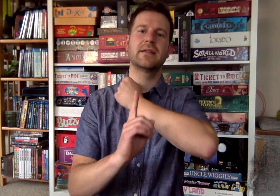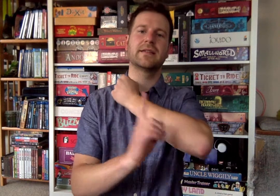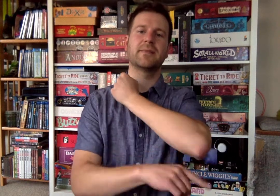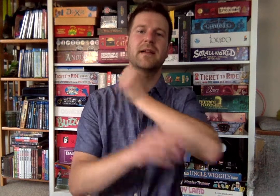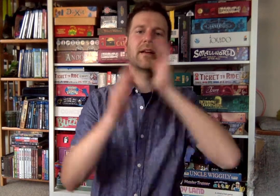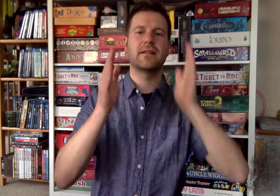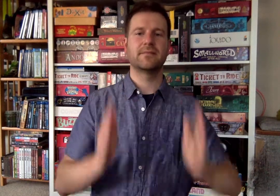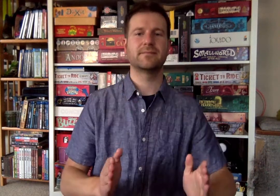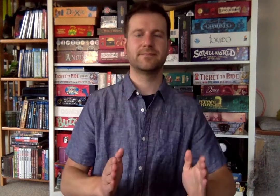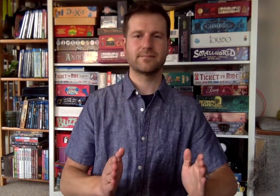Disciplinarian.